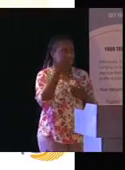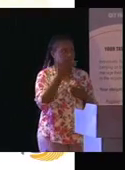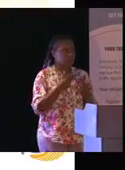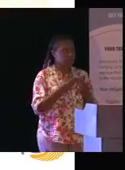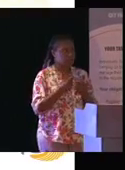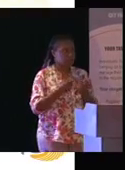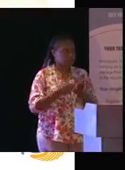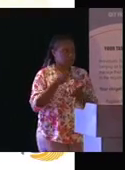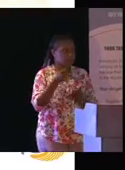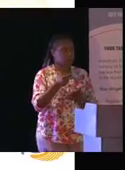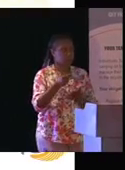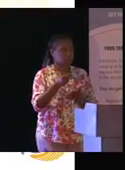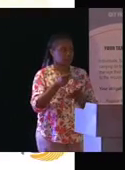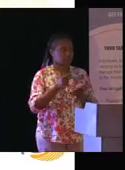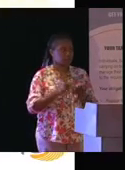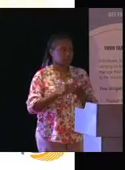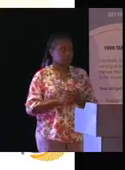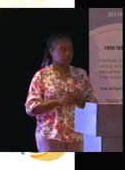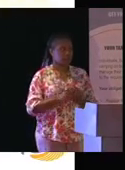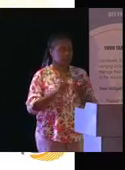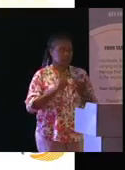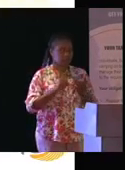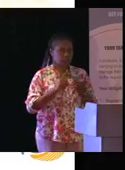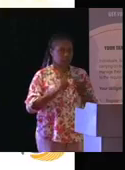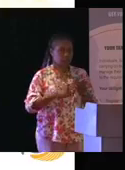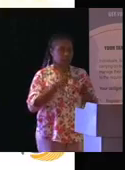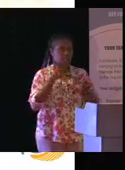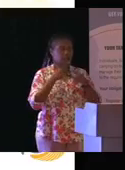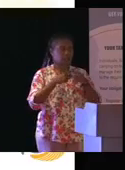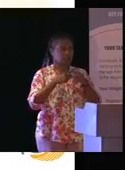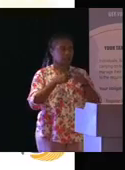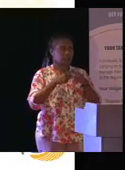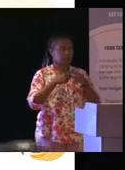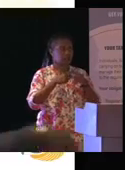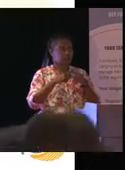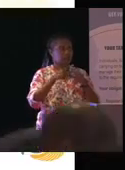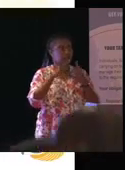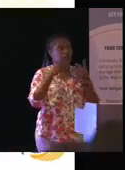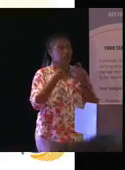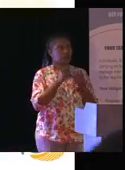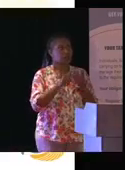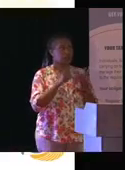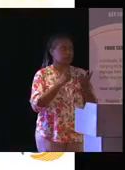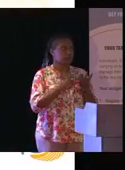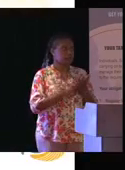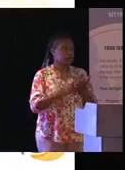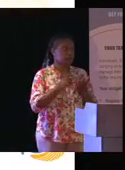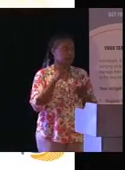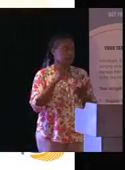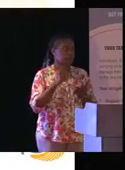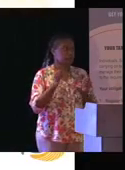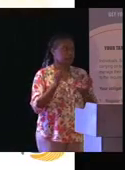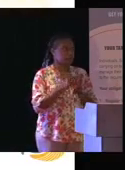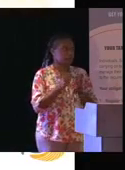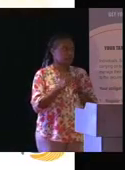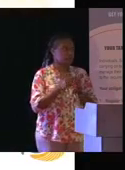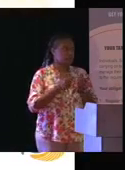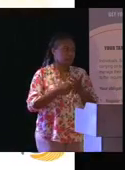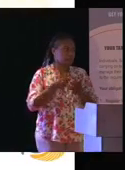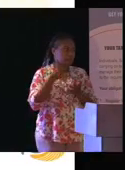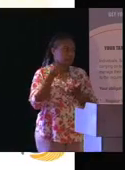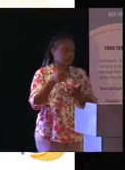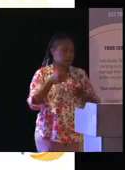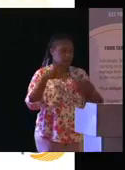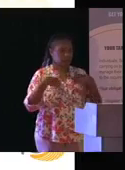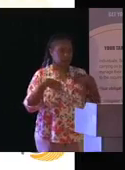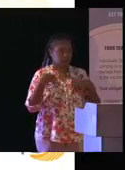the taxpayers are paying to IRC. So there are so many payments issues that we encounter, but I